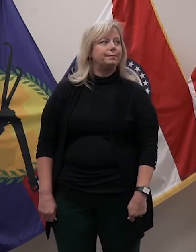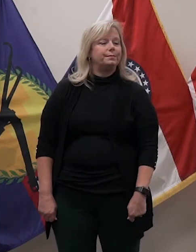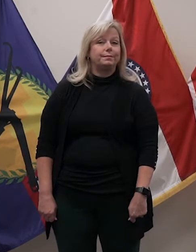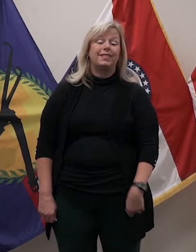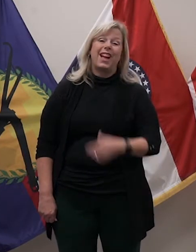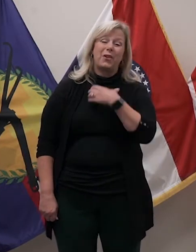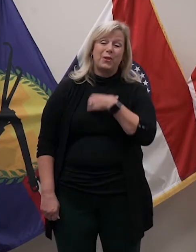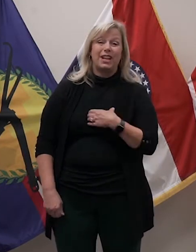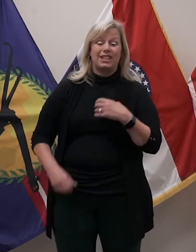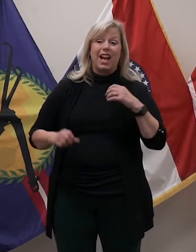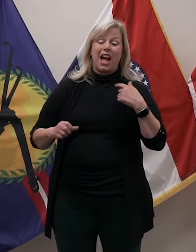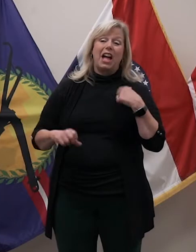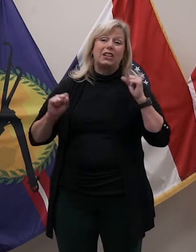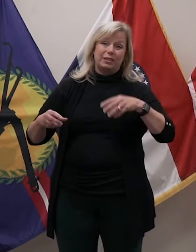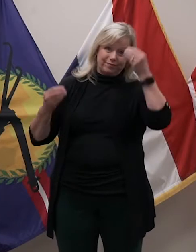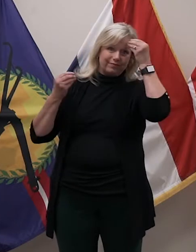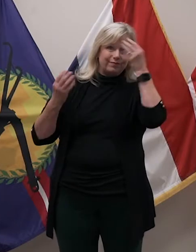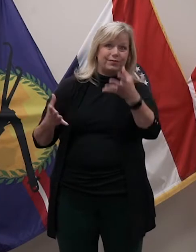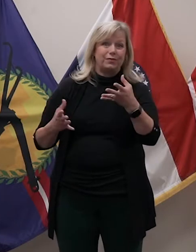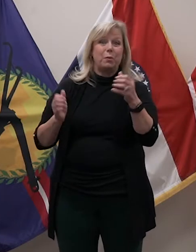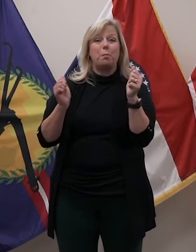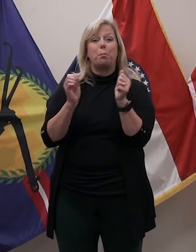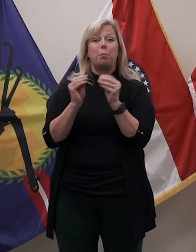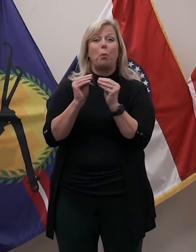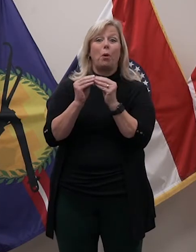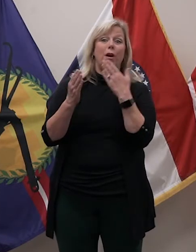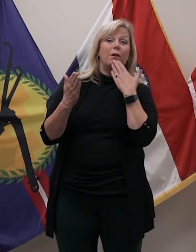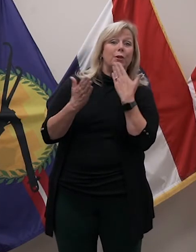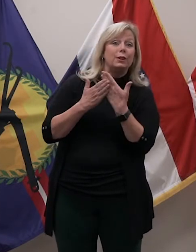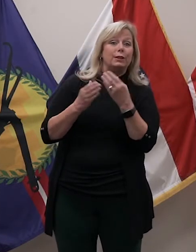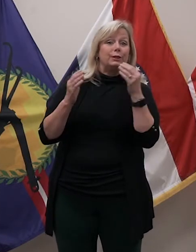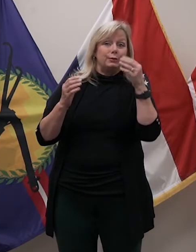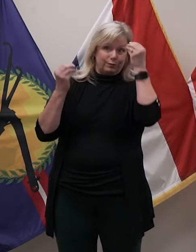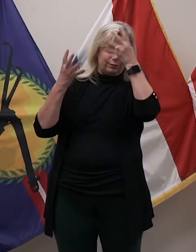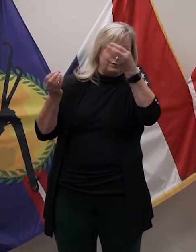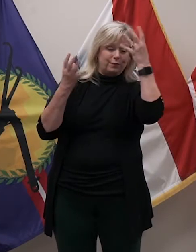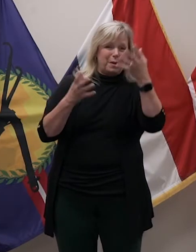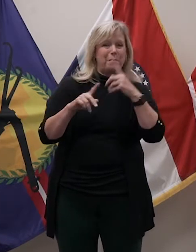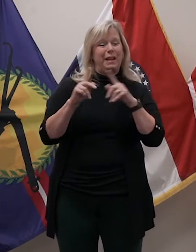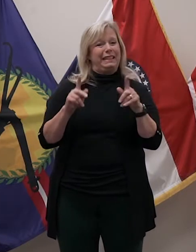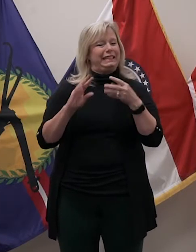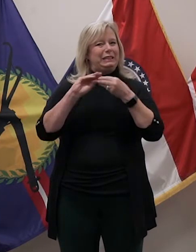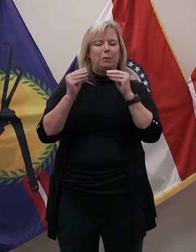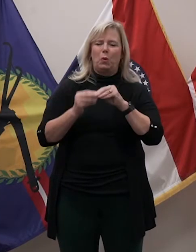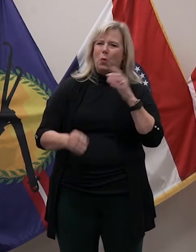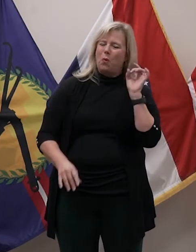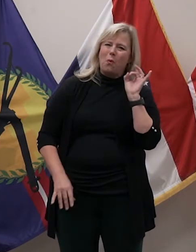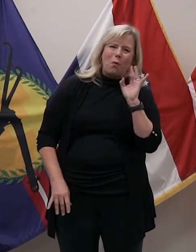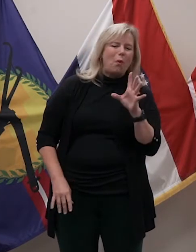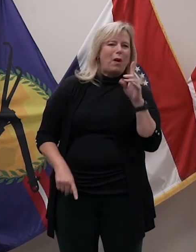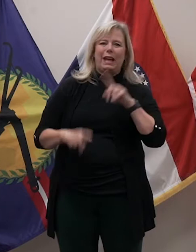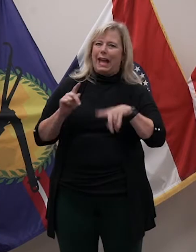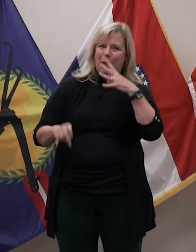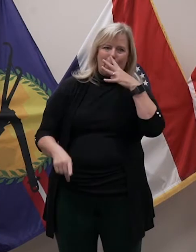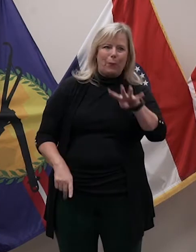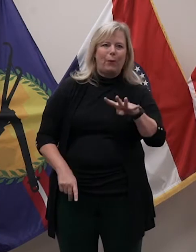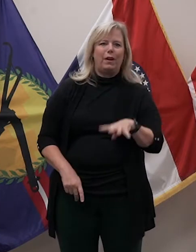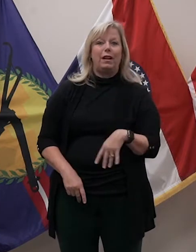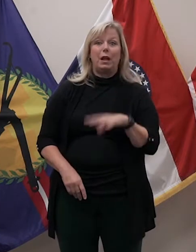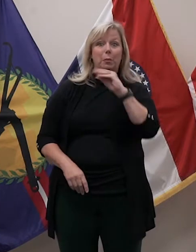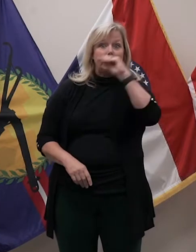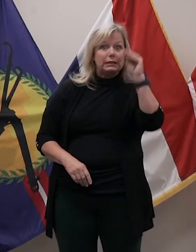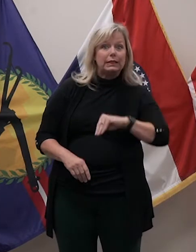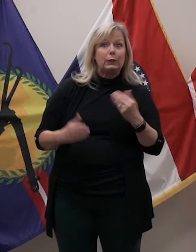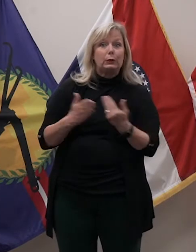I wish I could stand here today with more encouraging news, but the numbers are too startling to ignore. The rate of